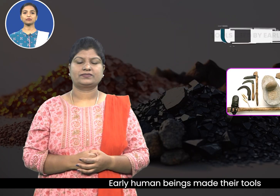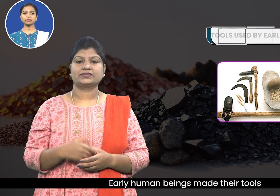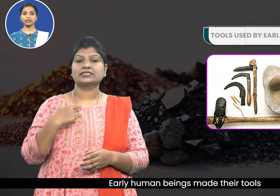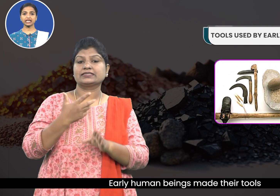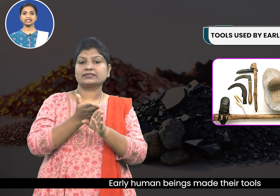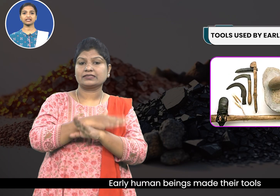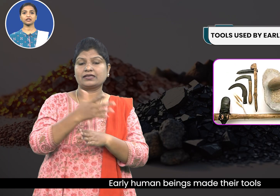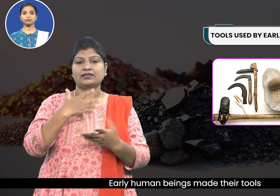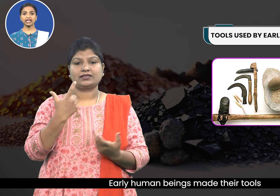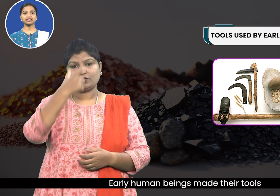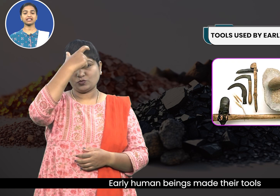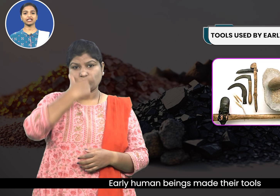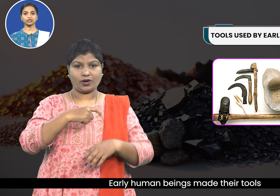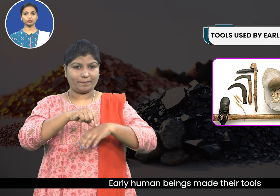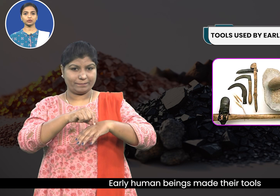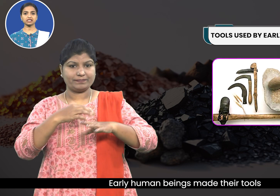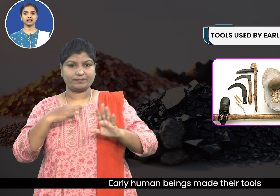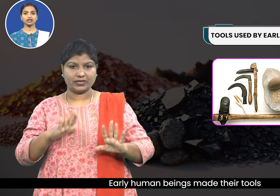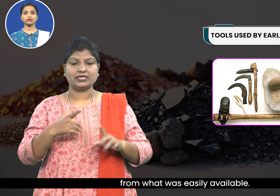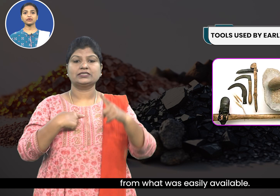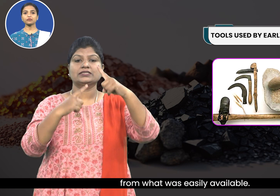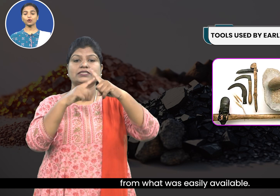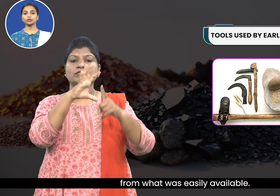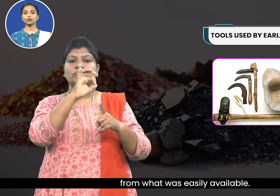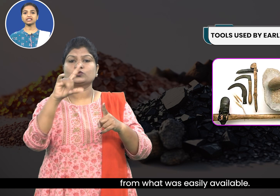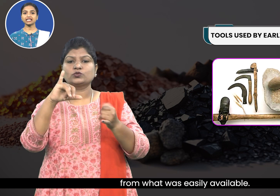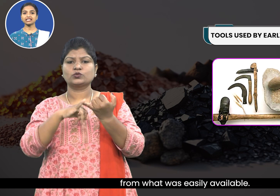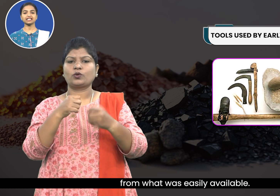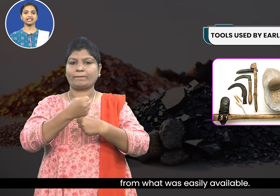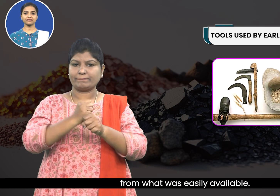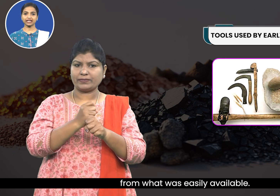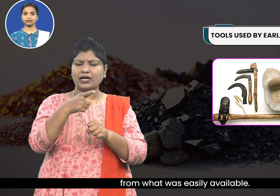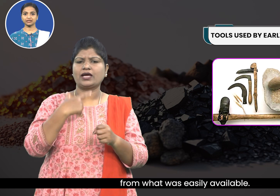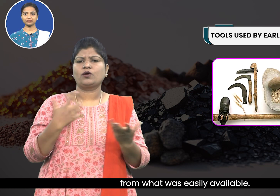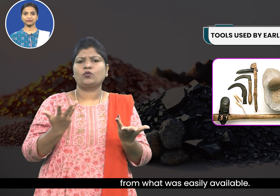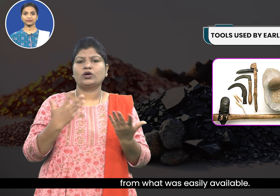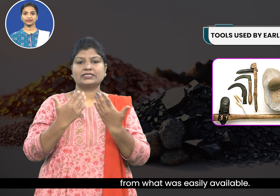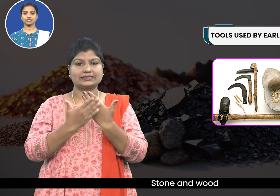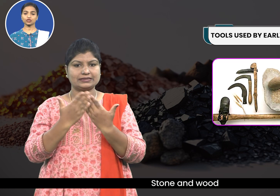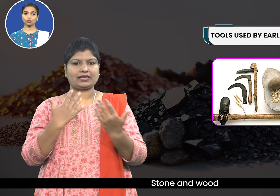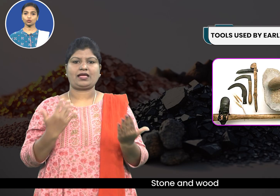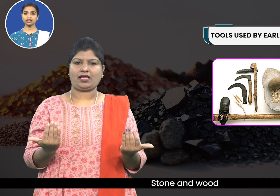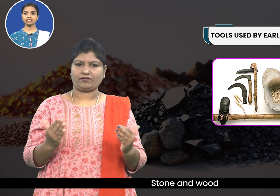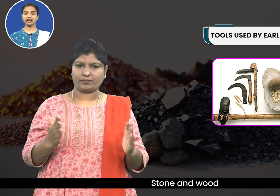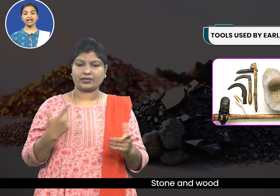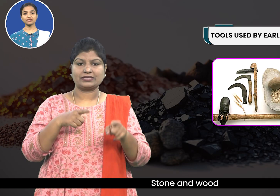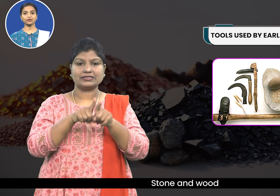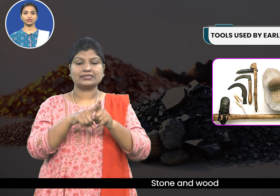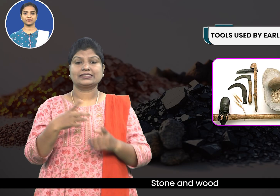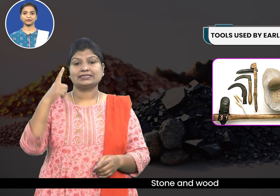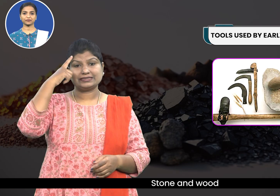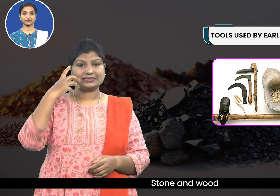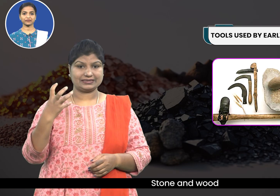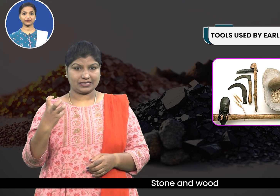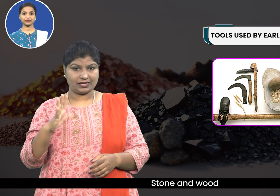Early human beings made their tools from what was easily available, stone and